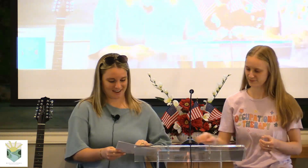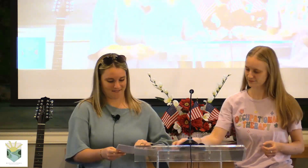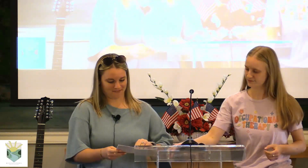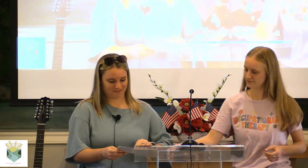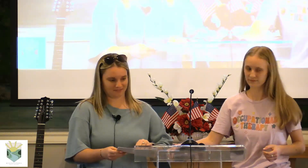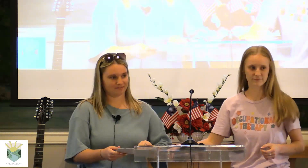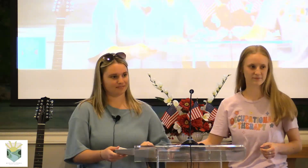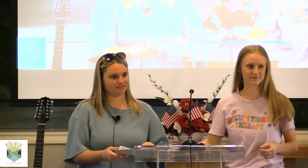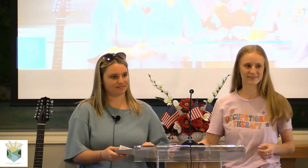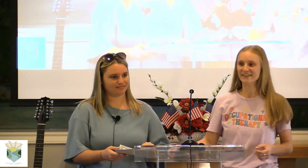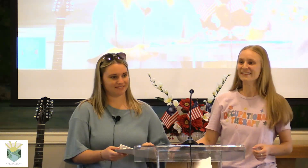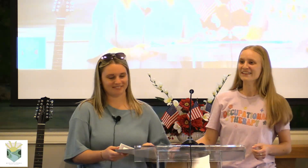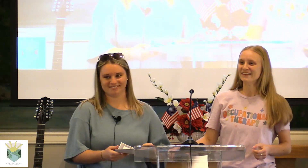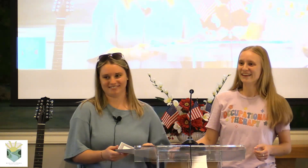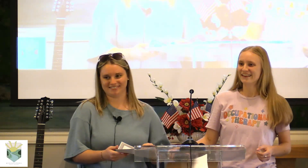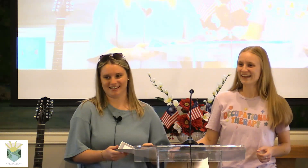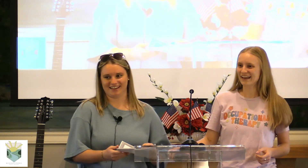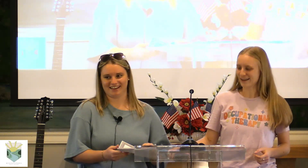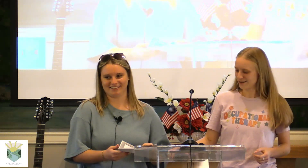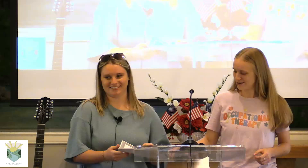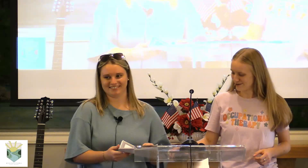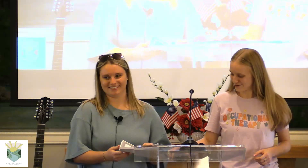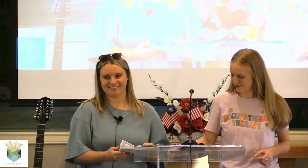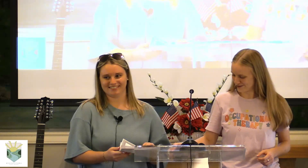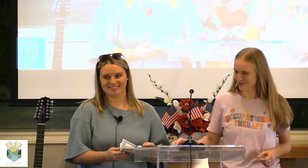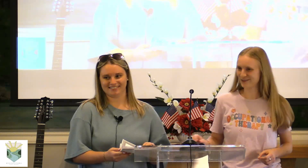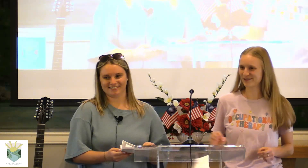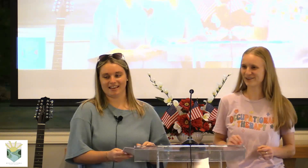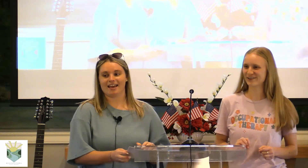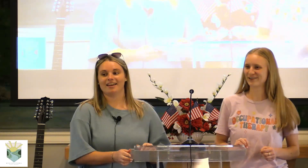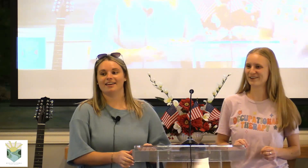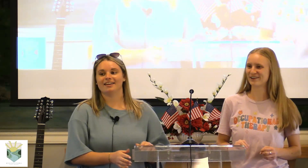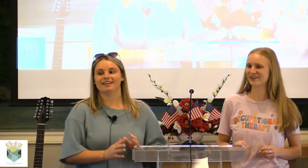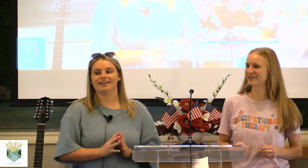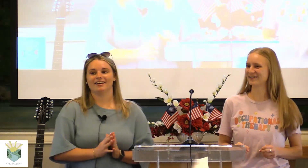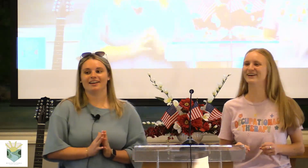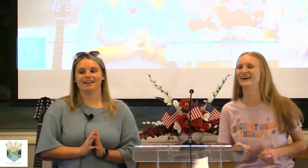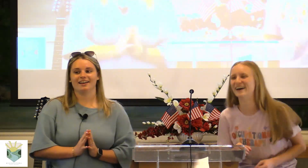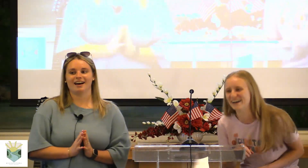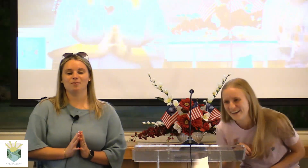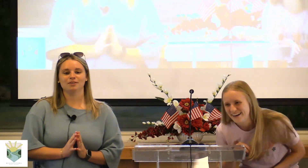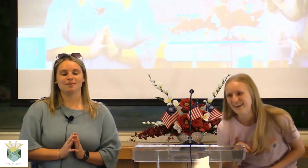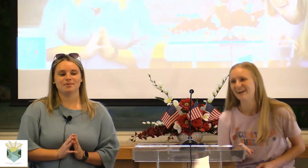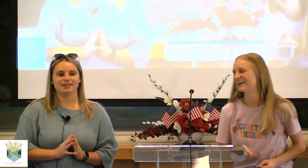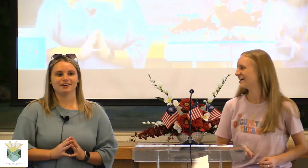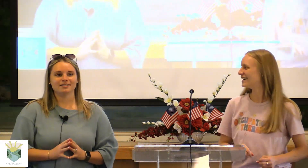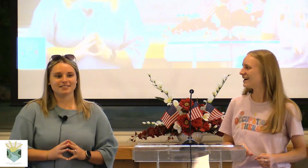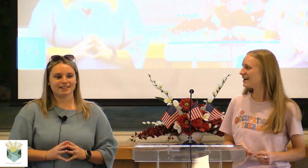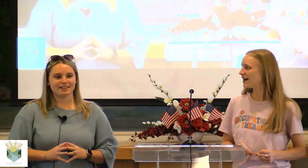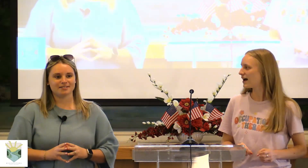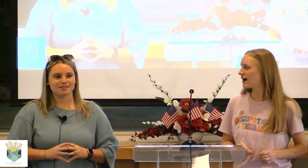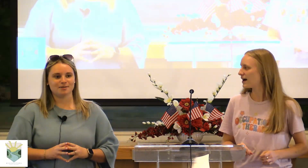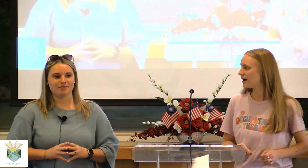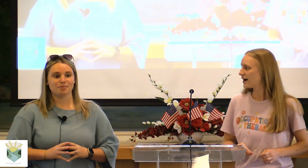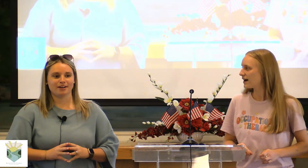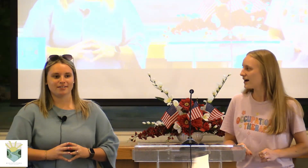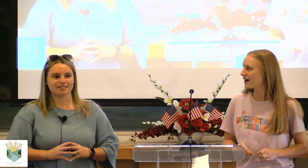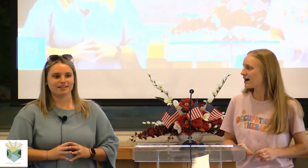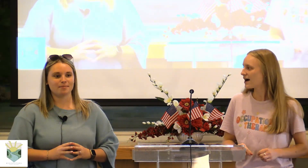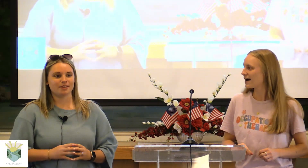So. Yeah. Hey, and I will not be here on Sunday, so you have a break on Sunday, but that just